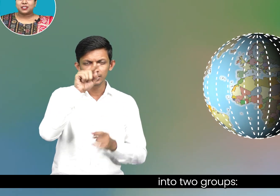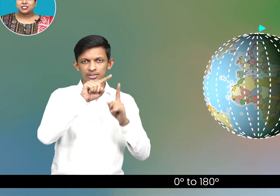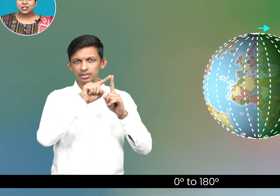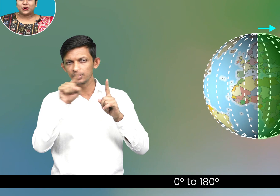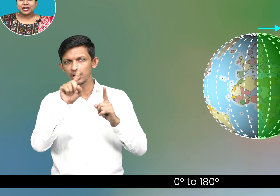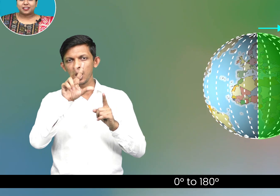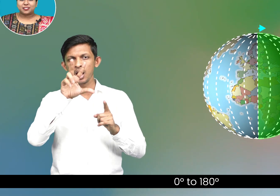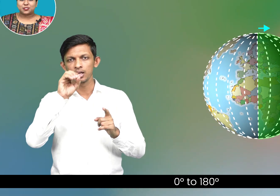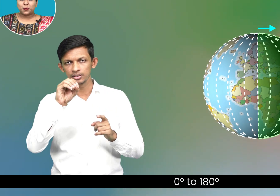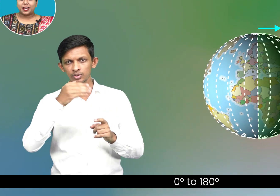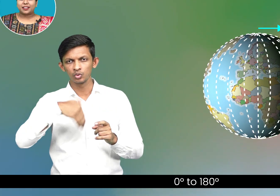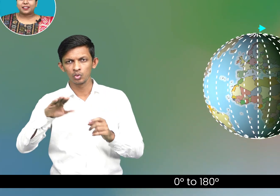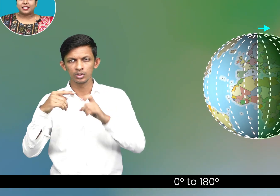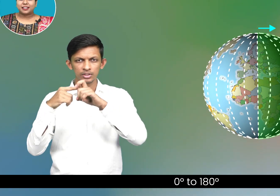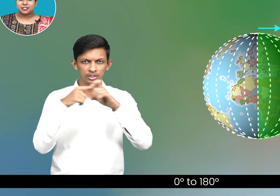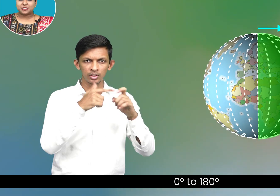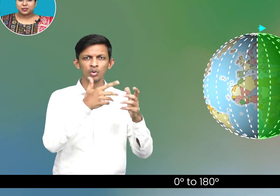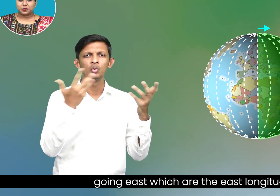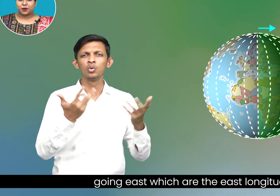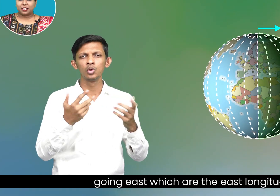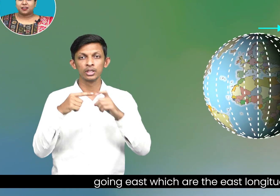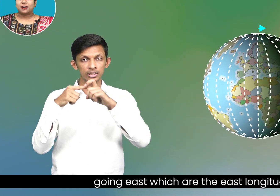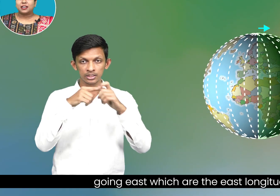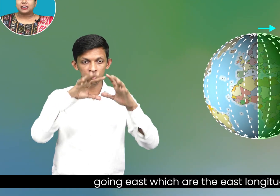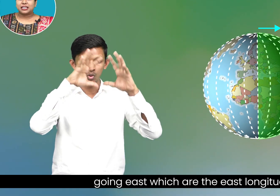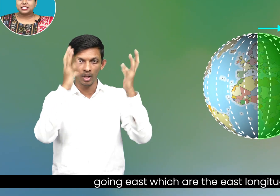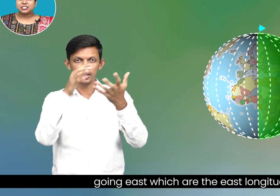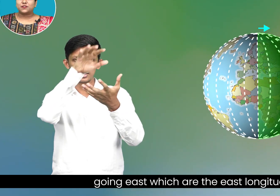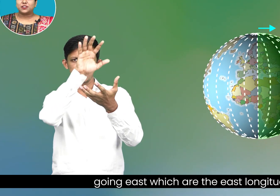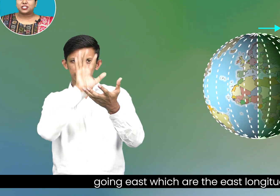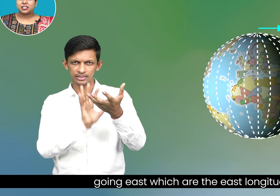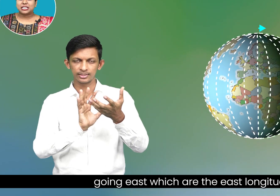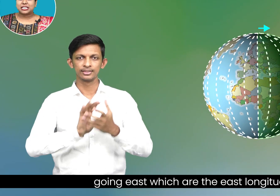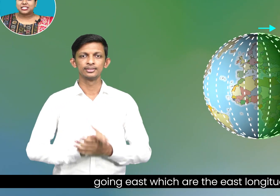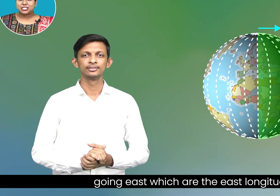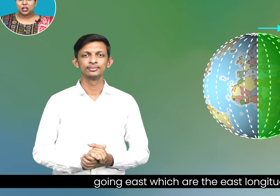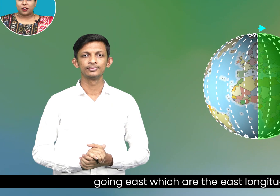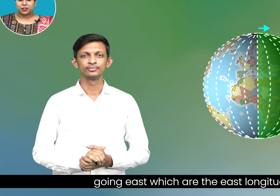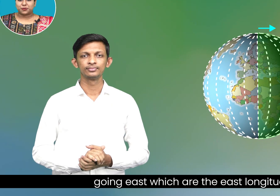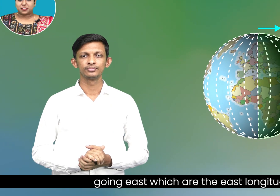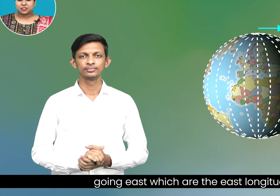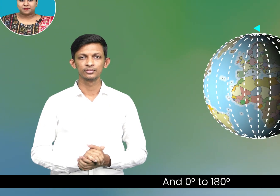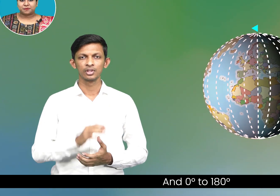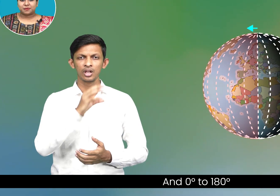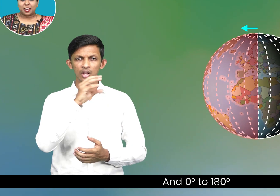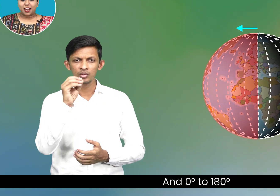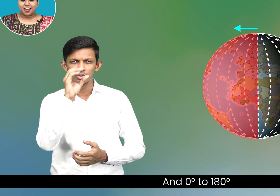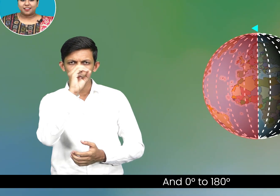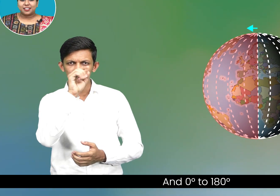0 degrees to 180 degrees going east which are the east longitudes.